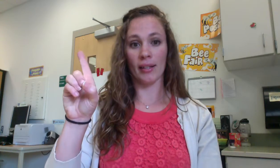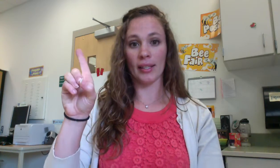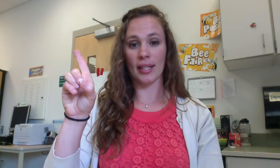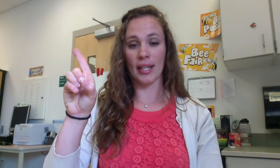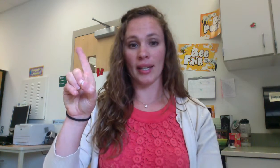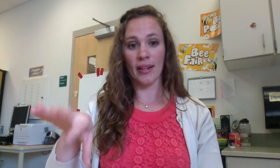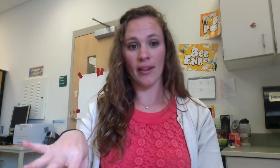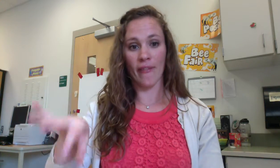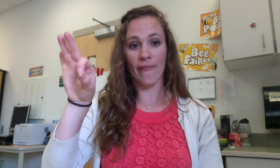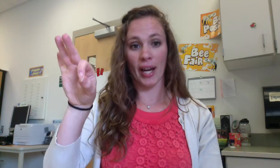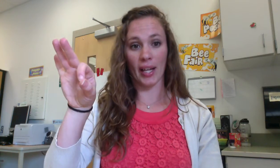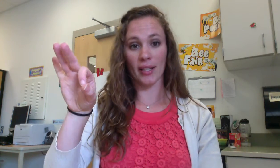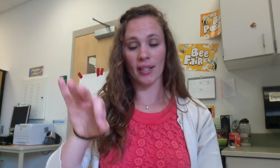F-I-N-D, find.